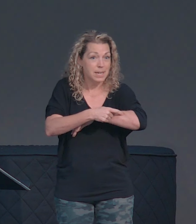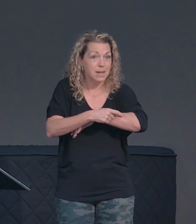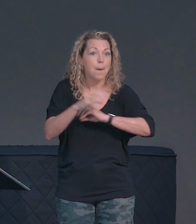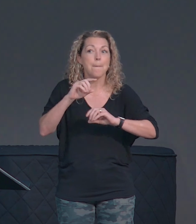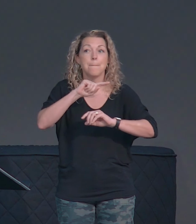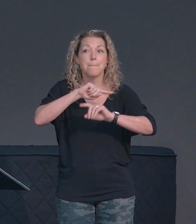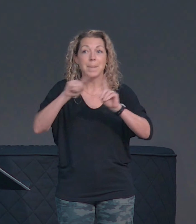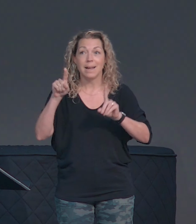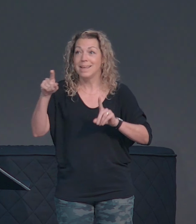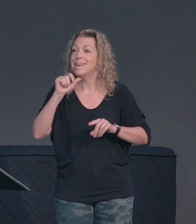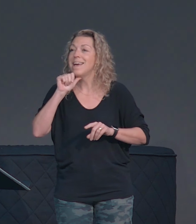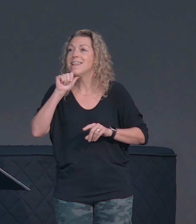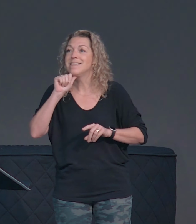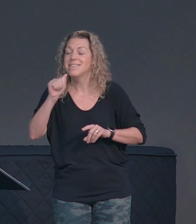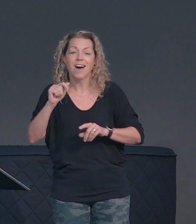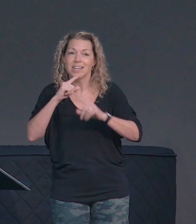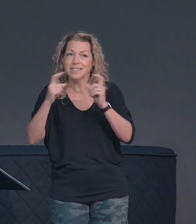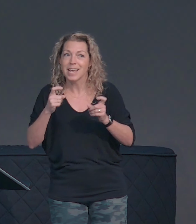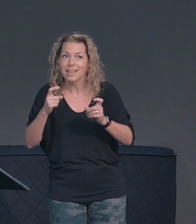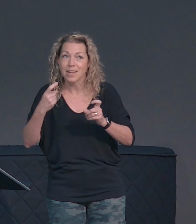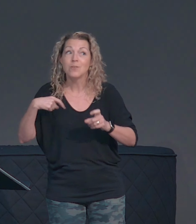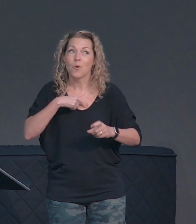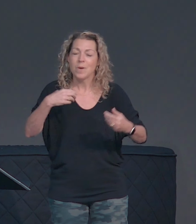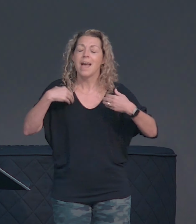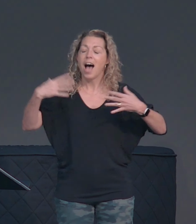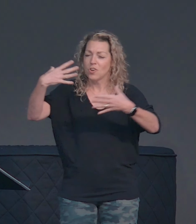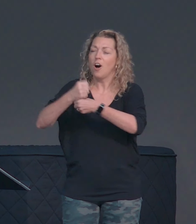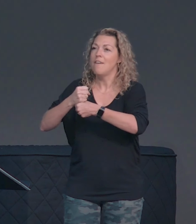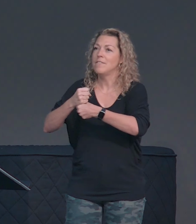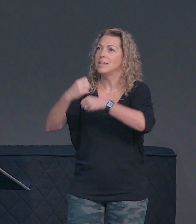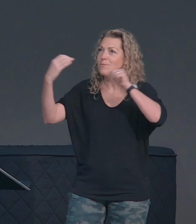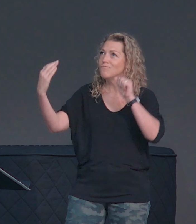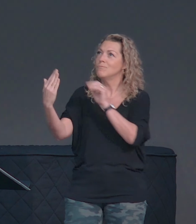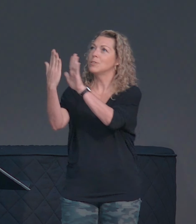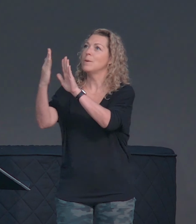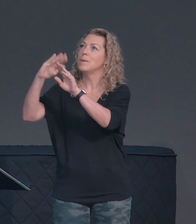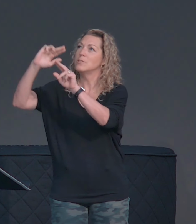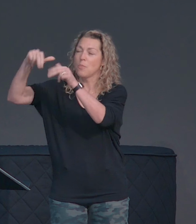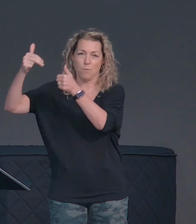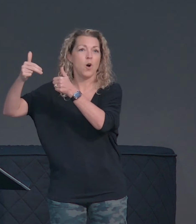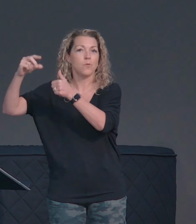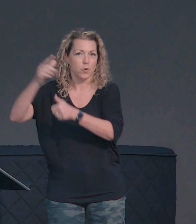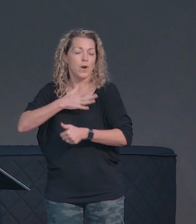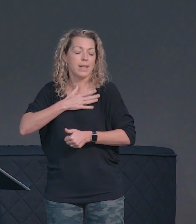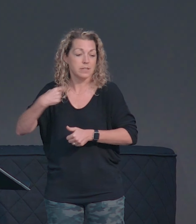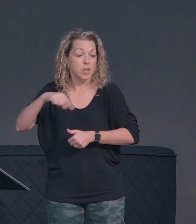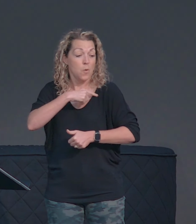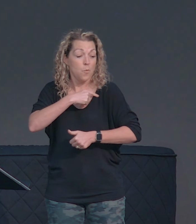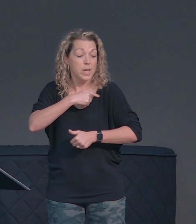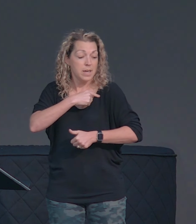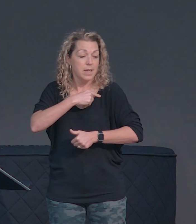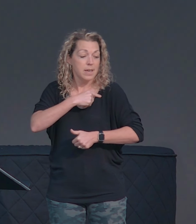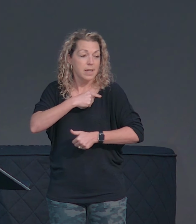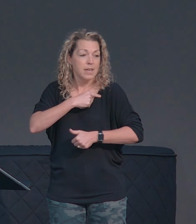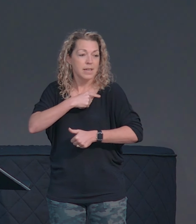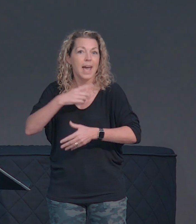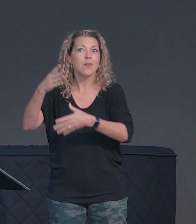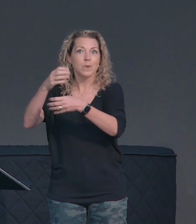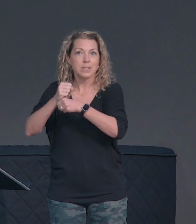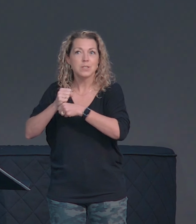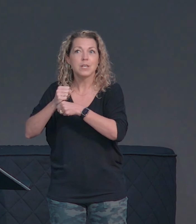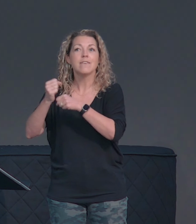Let us then with confidence draw near to the throne of grace, that we may receive mercy